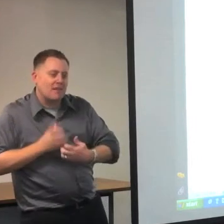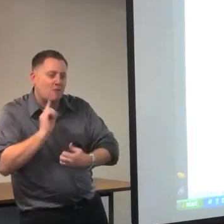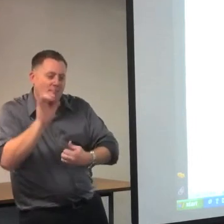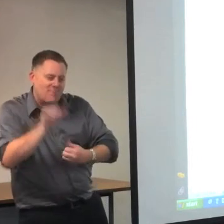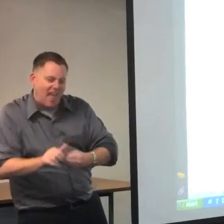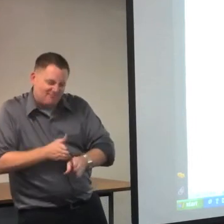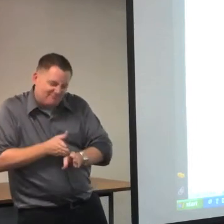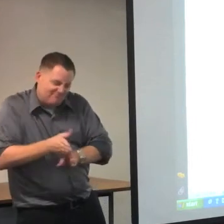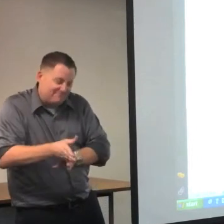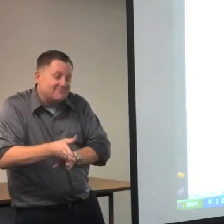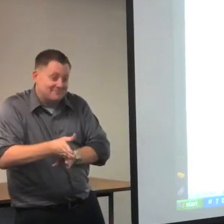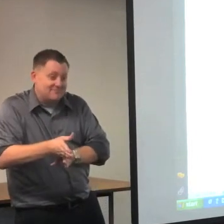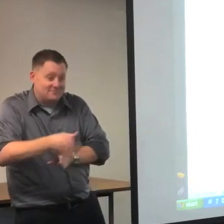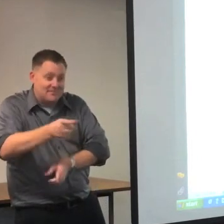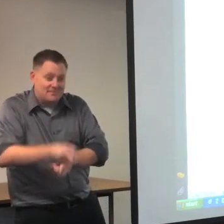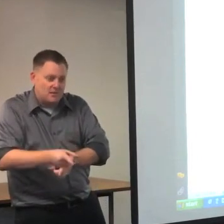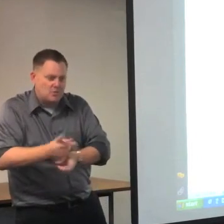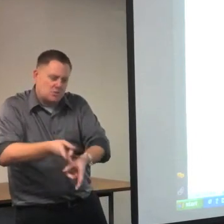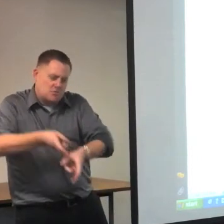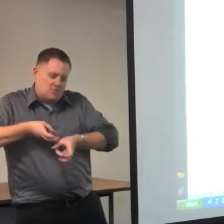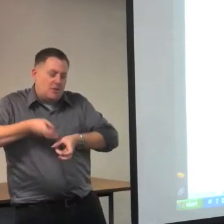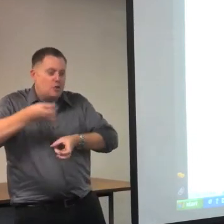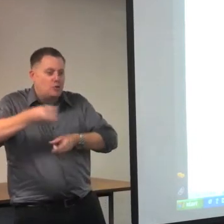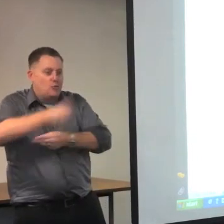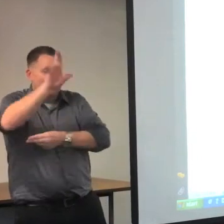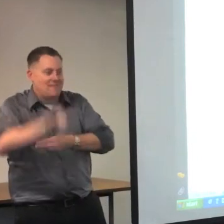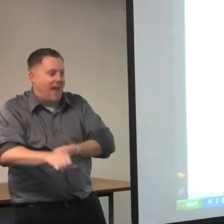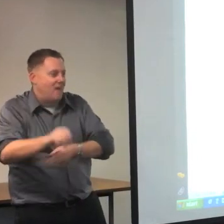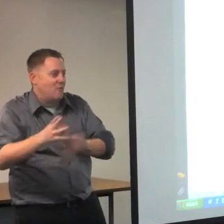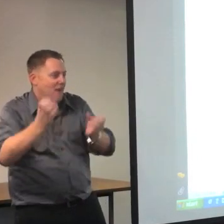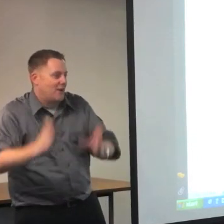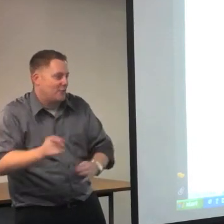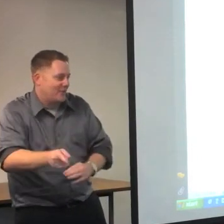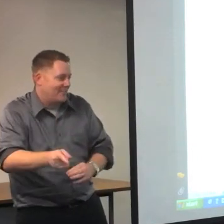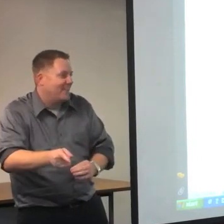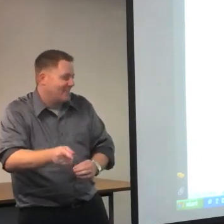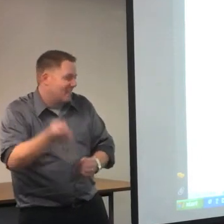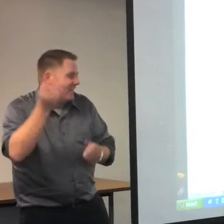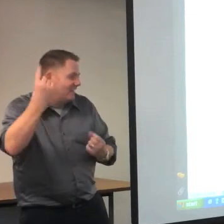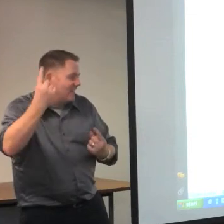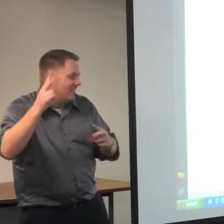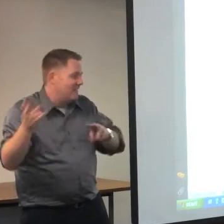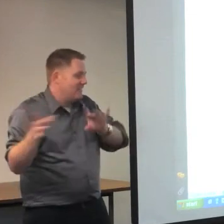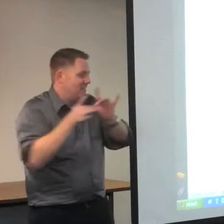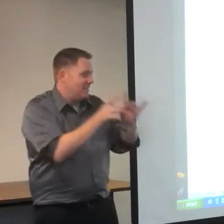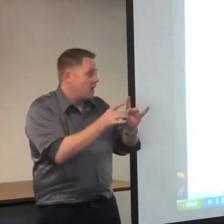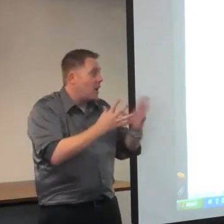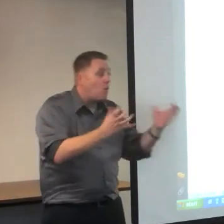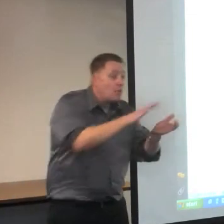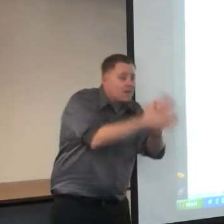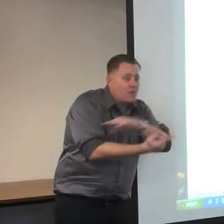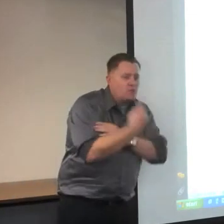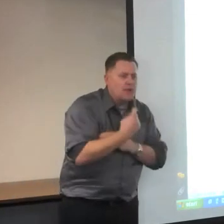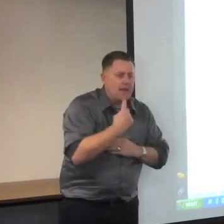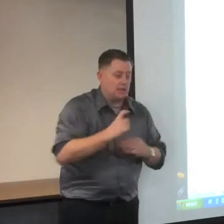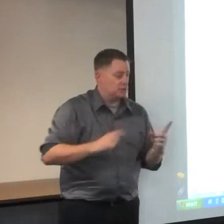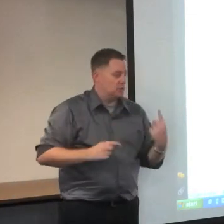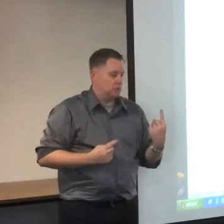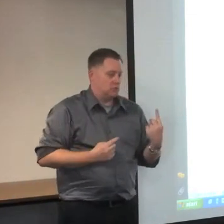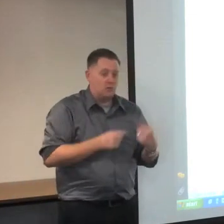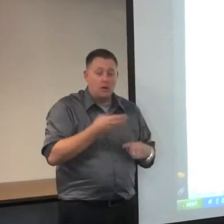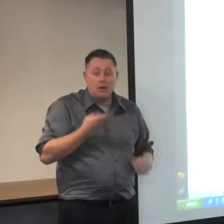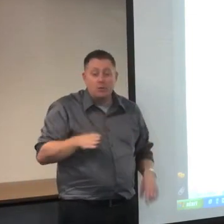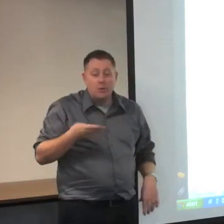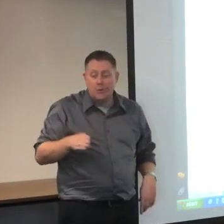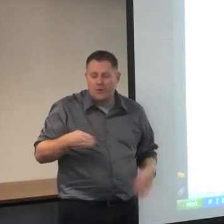specific need that we're going to want to look at and explore. If I wanted this to be red and all I have is a